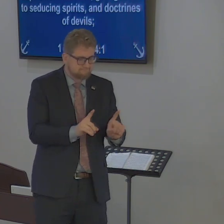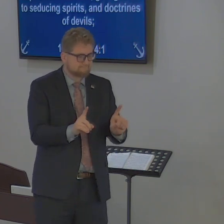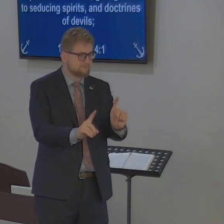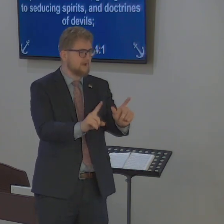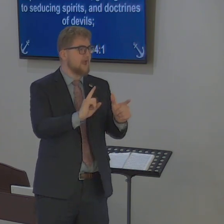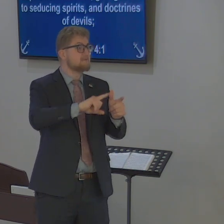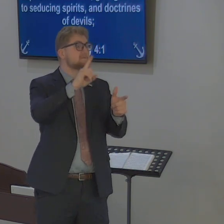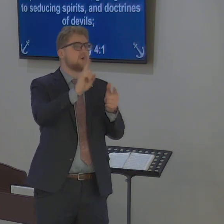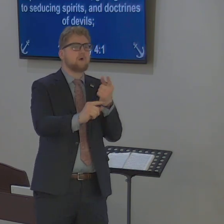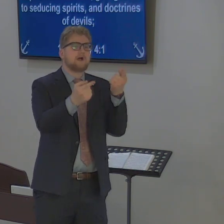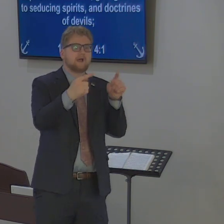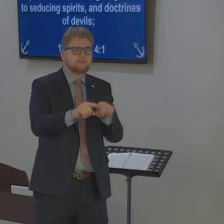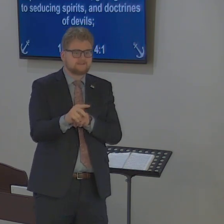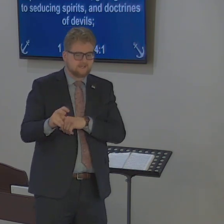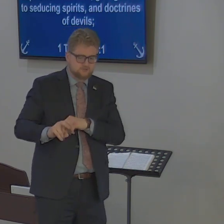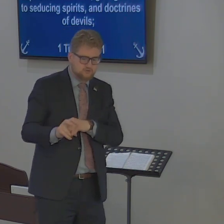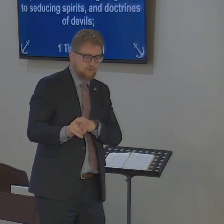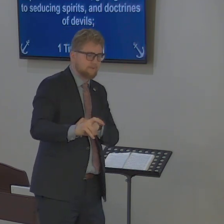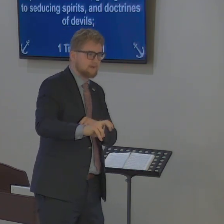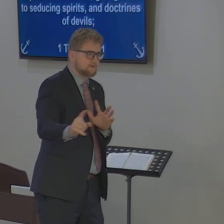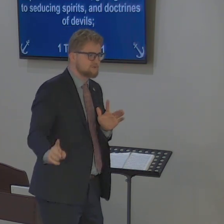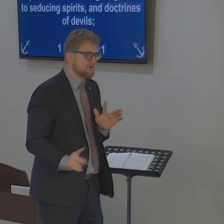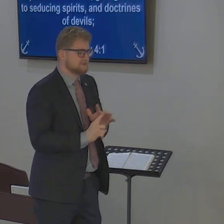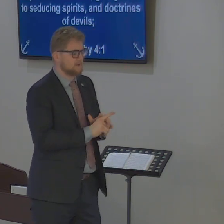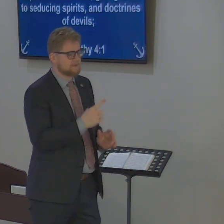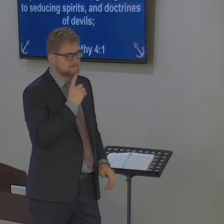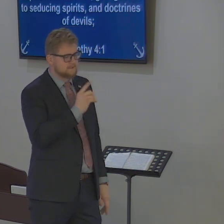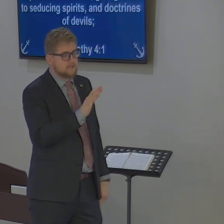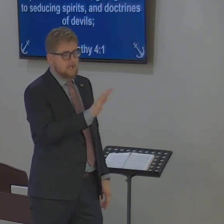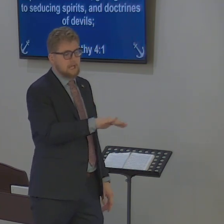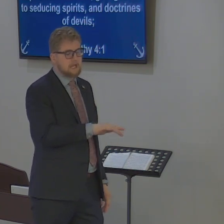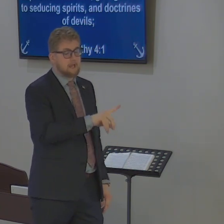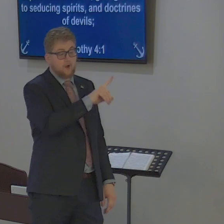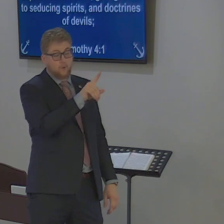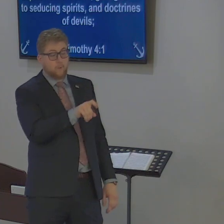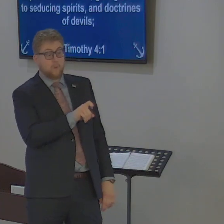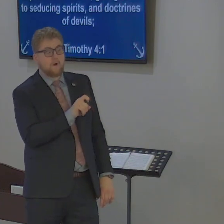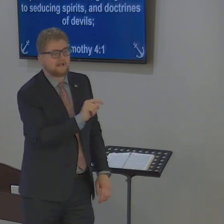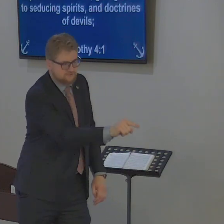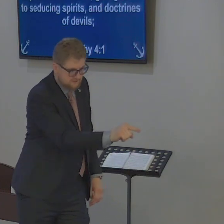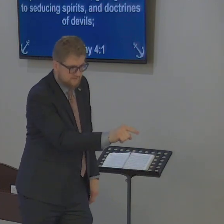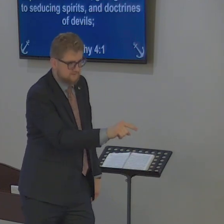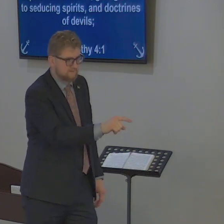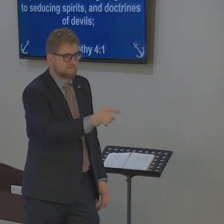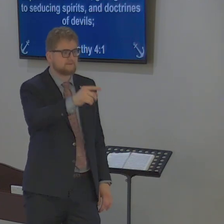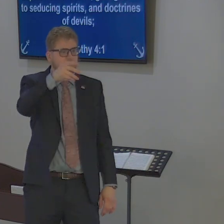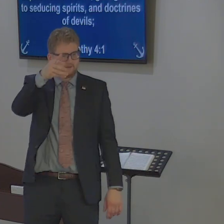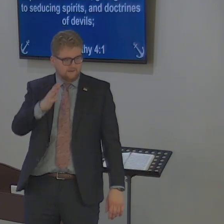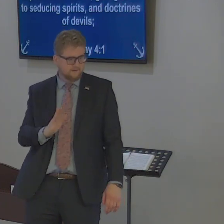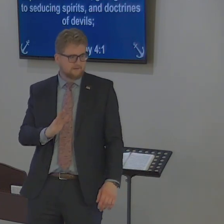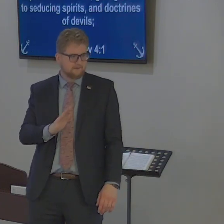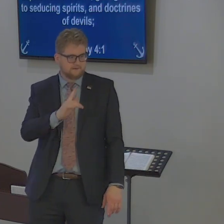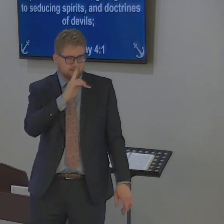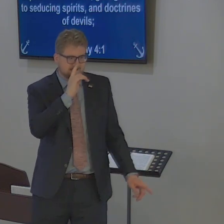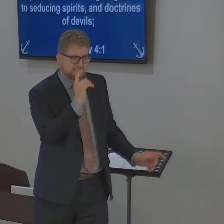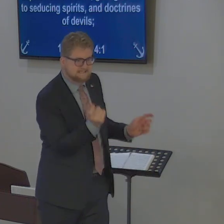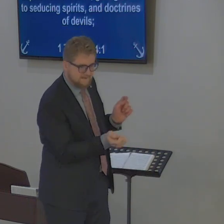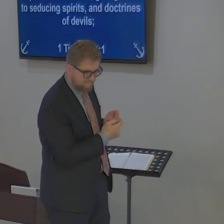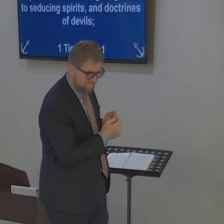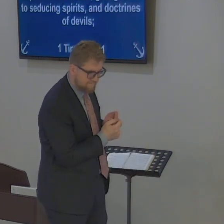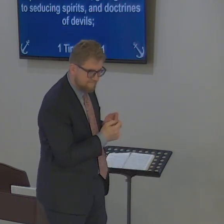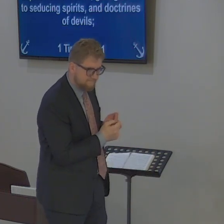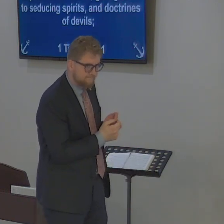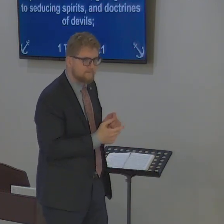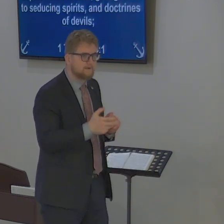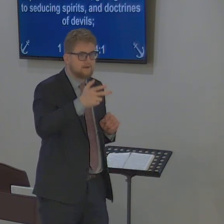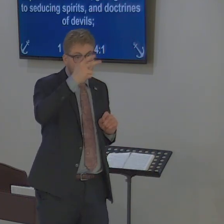up and gets her to question God. He's a deceiver. The devil's